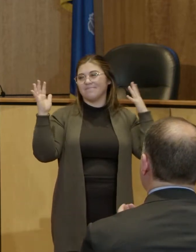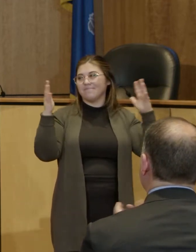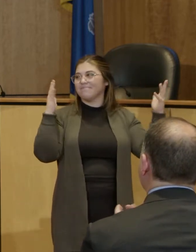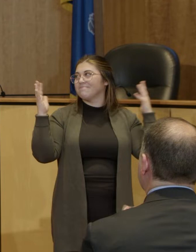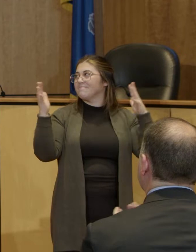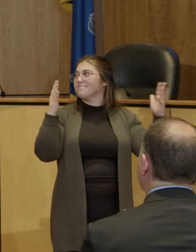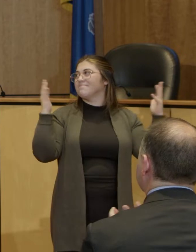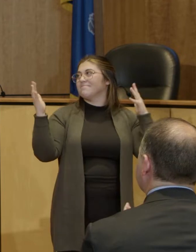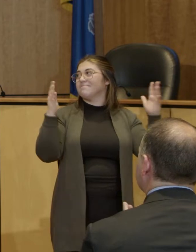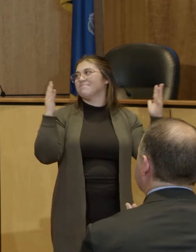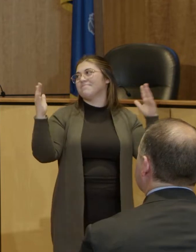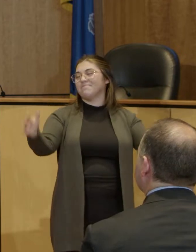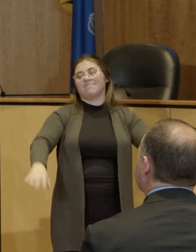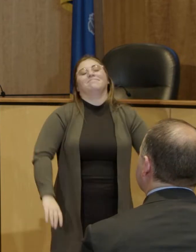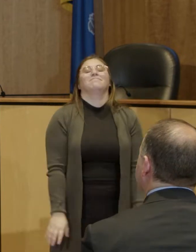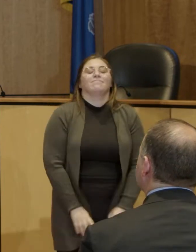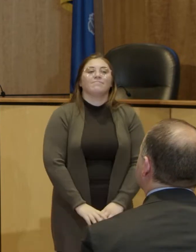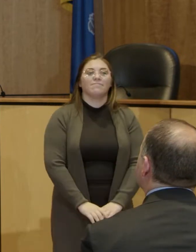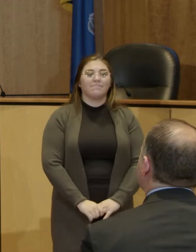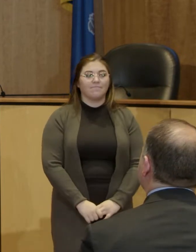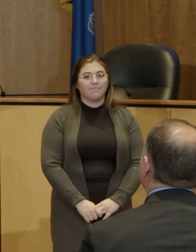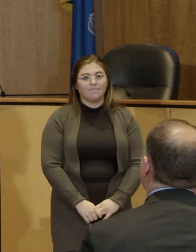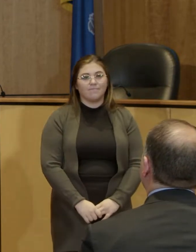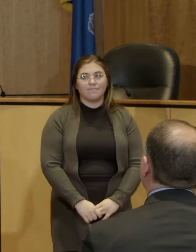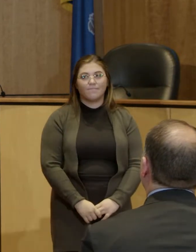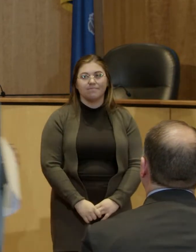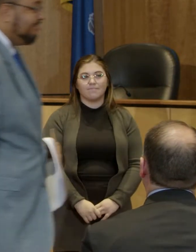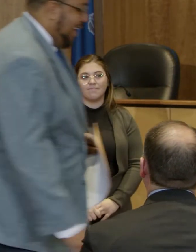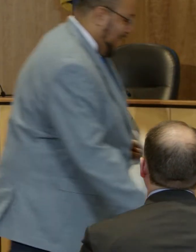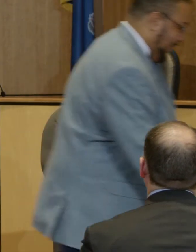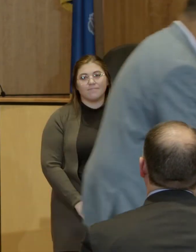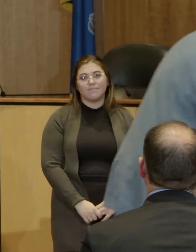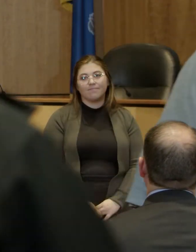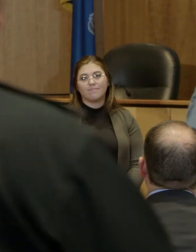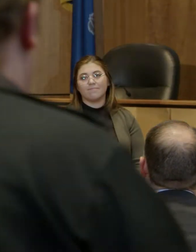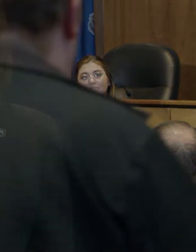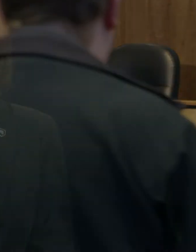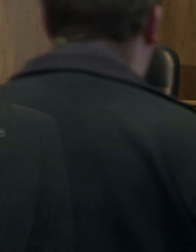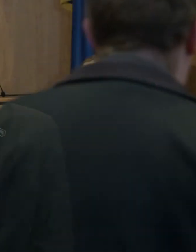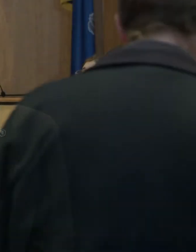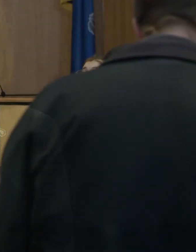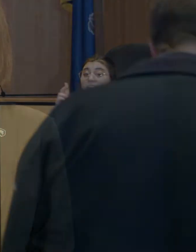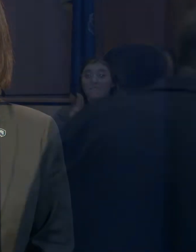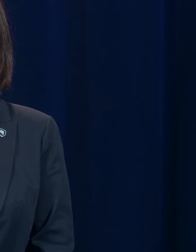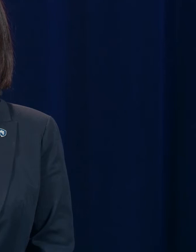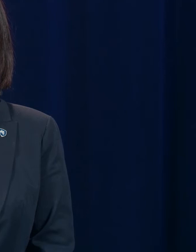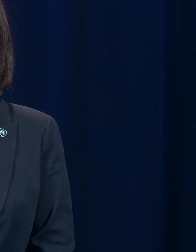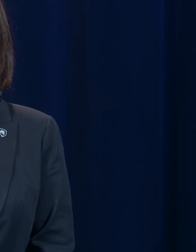Hello,